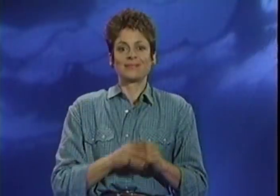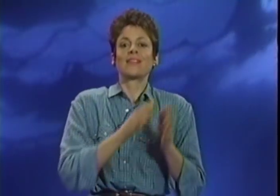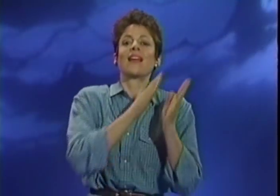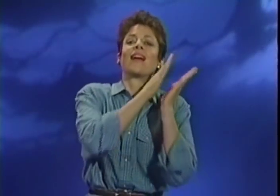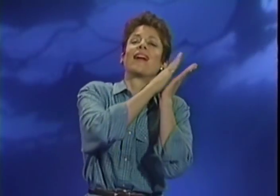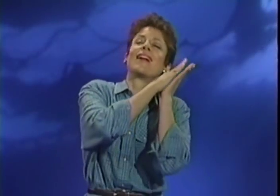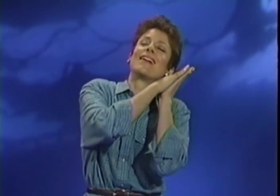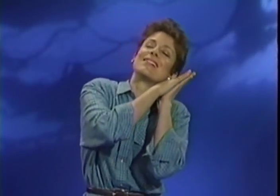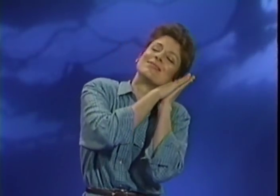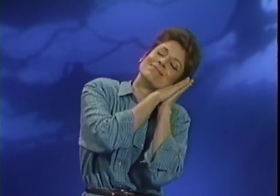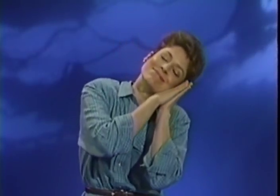Bed.